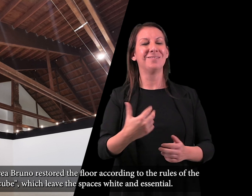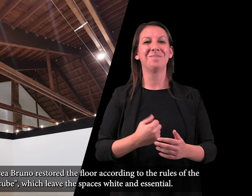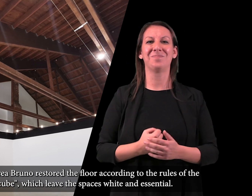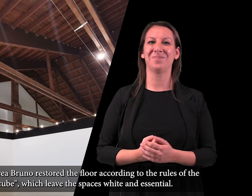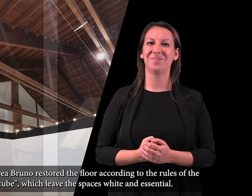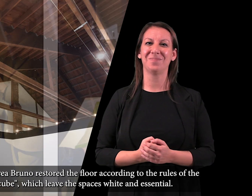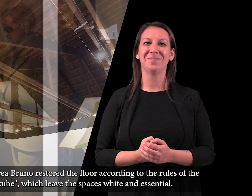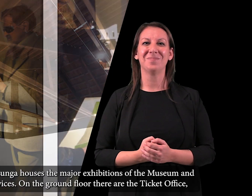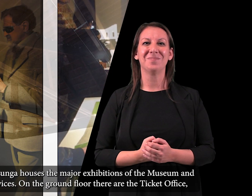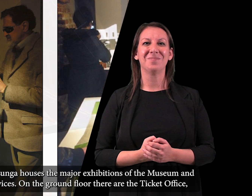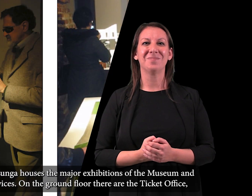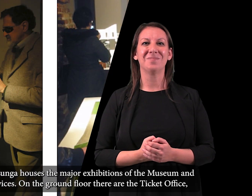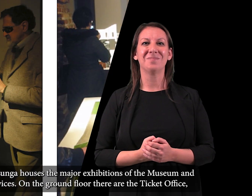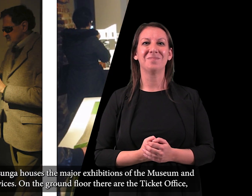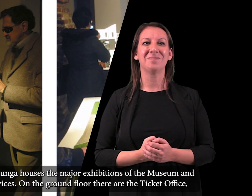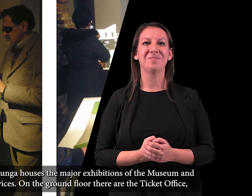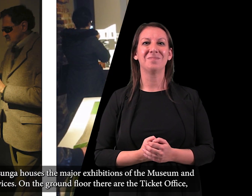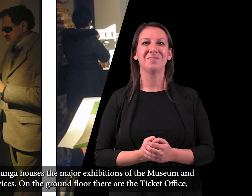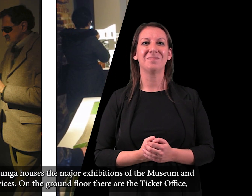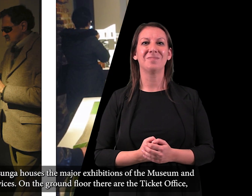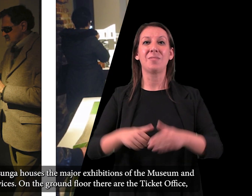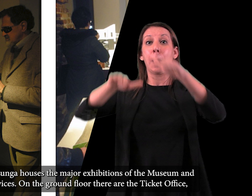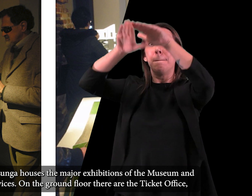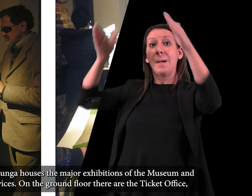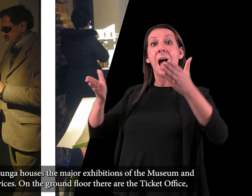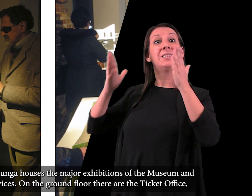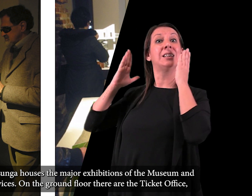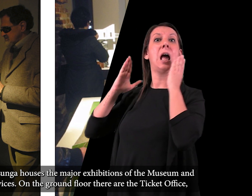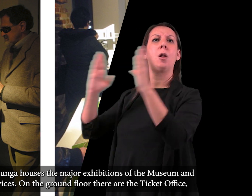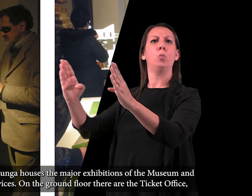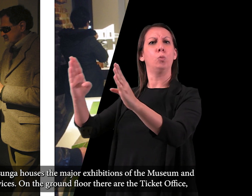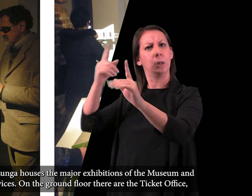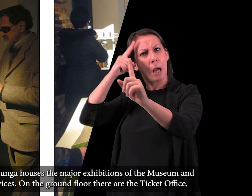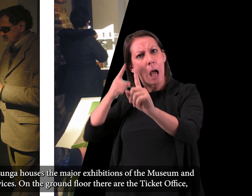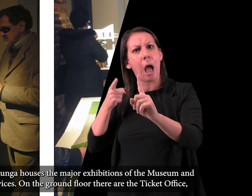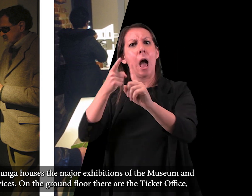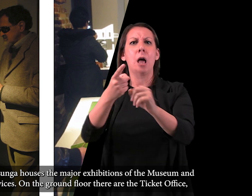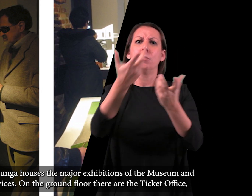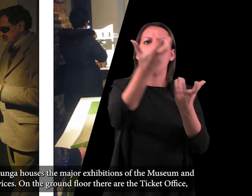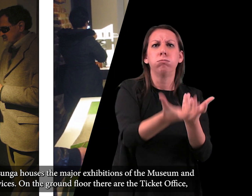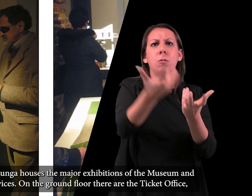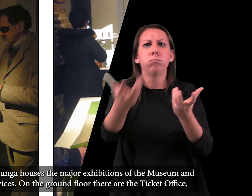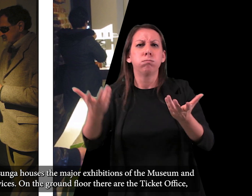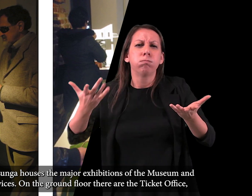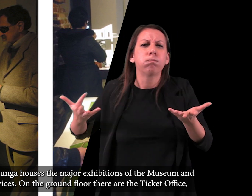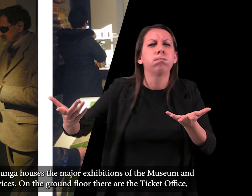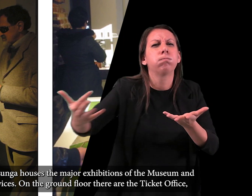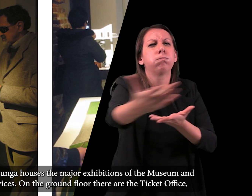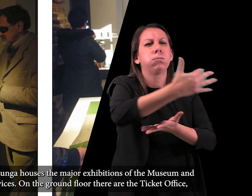The Manica Lunga houses the major exhibitions of the museum and various